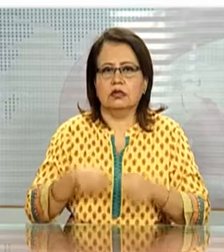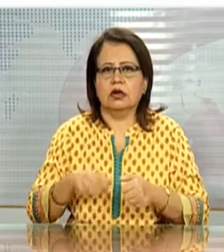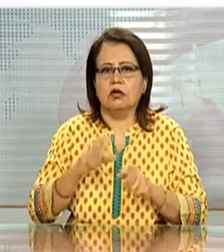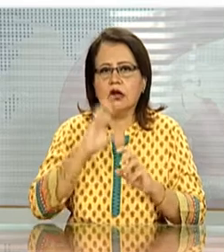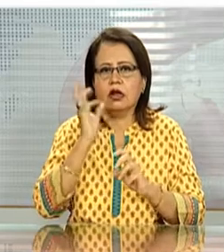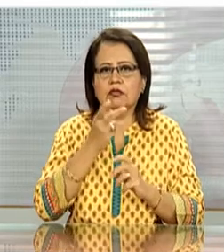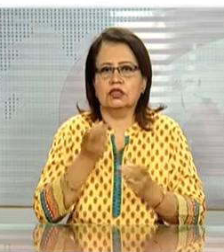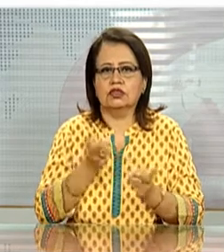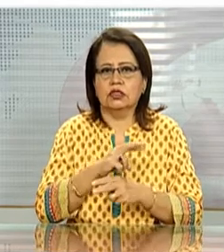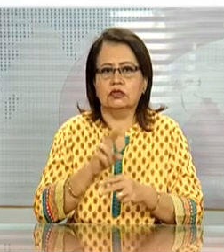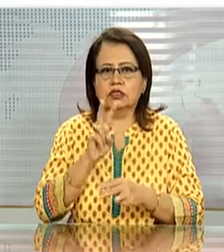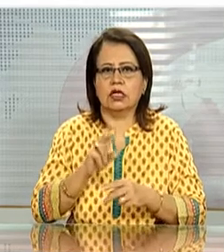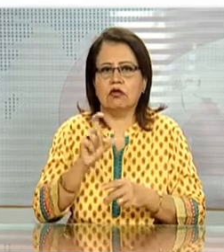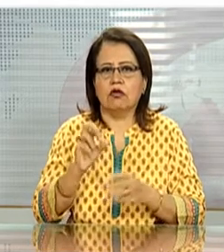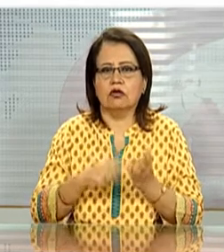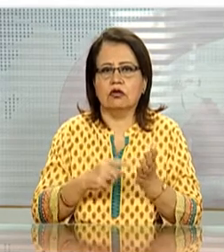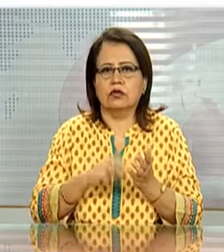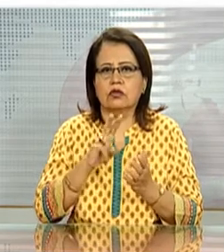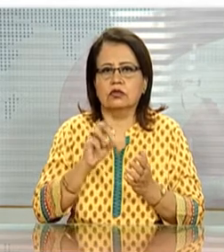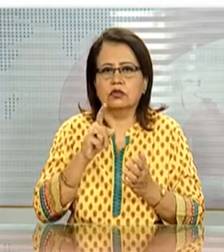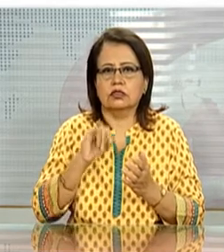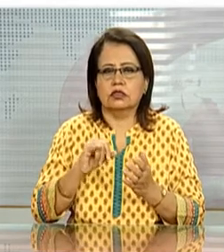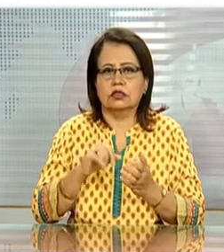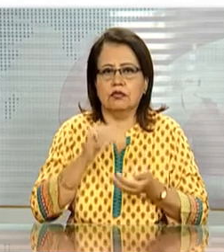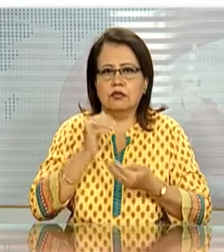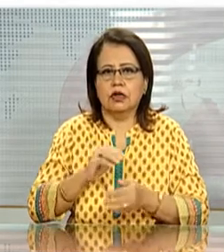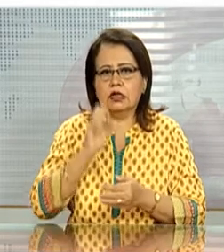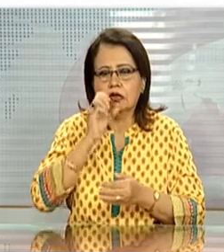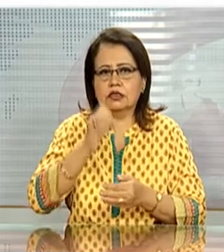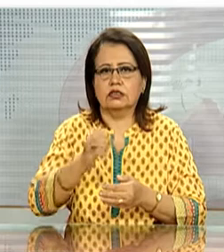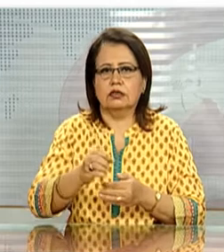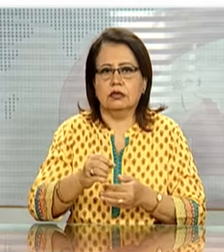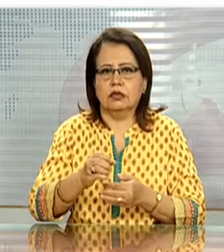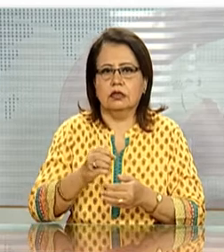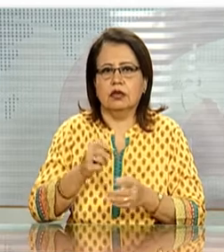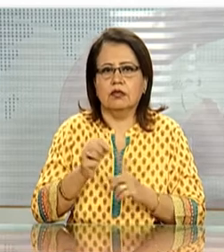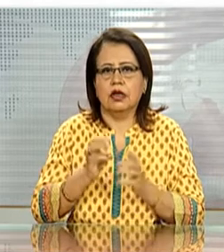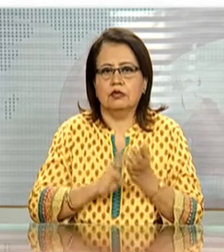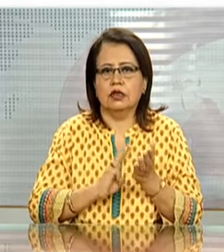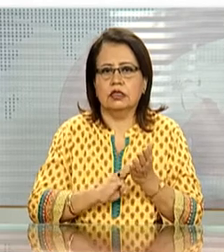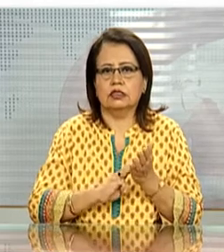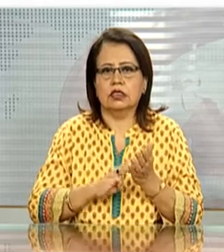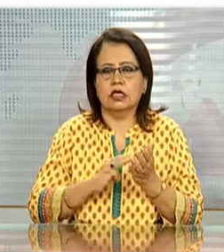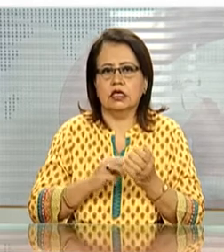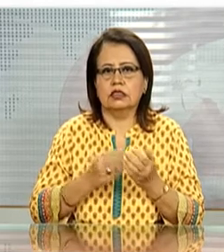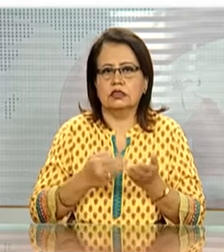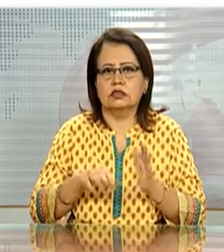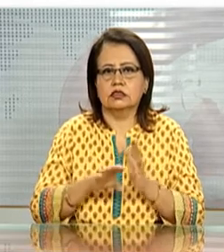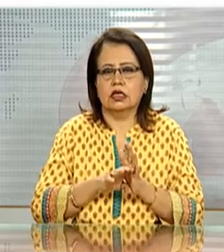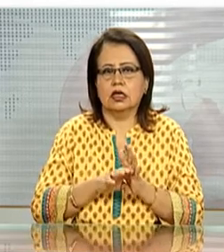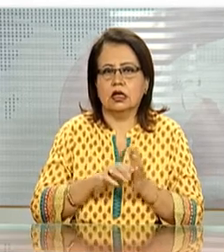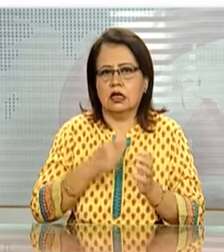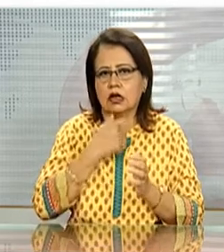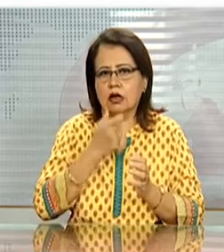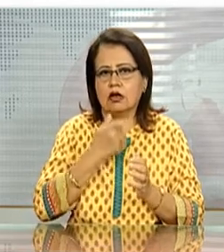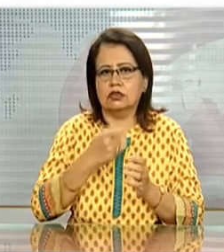on climate change on the 2nd of October the birth anniversary of Mahatma Gandhi prime minister Narendra Modi had announced in